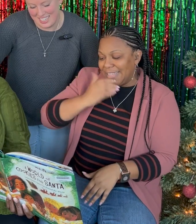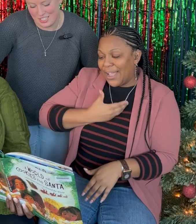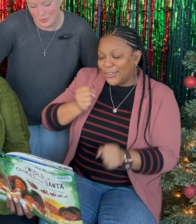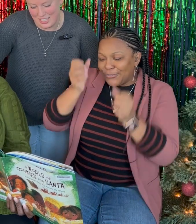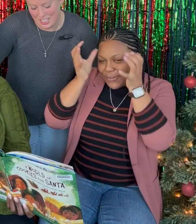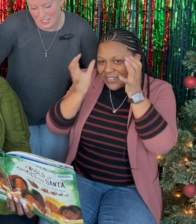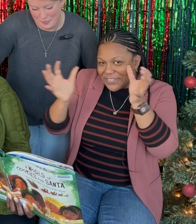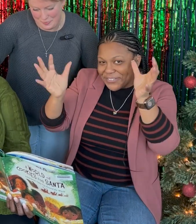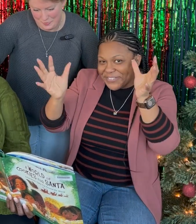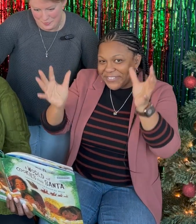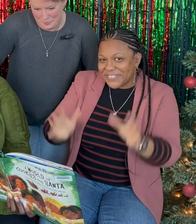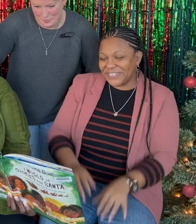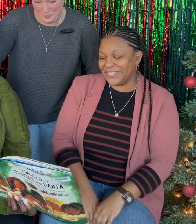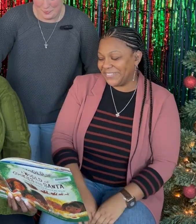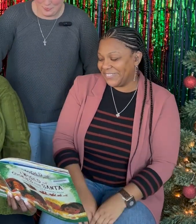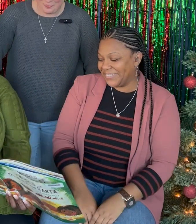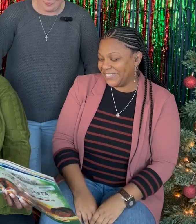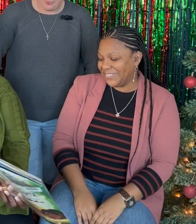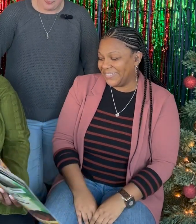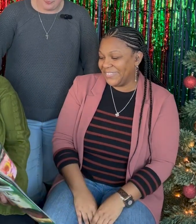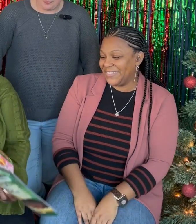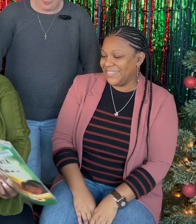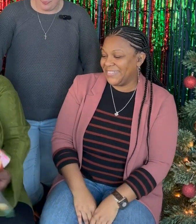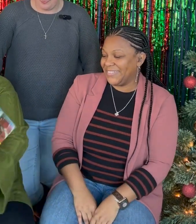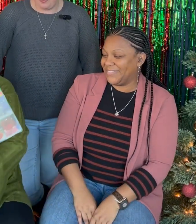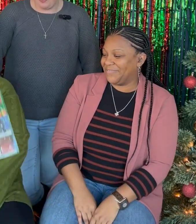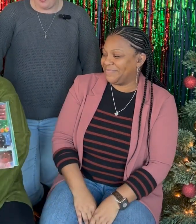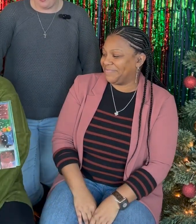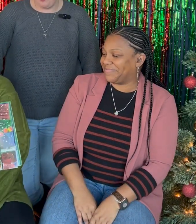for Santa's reindeer.